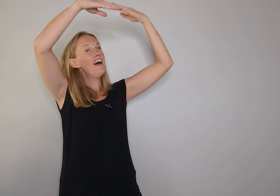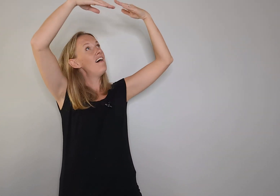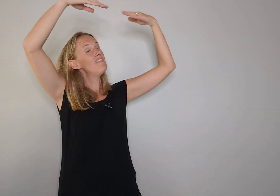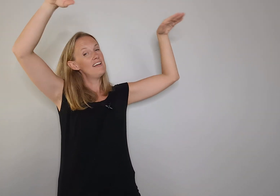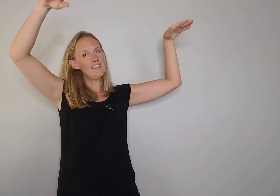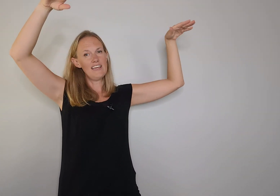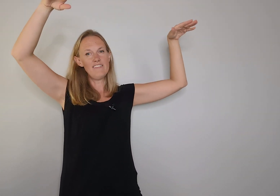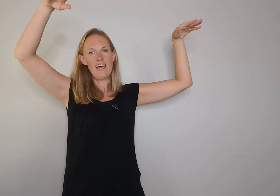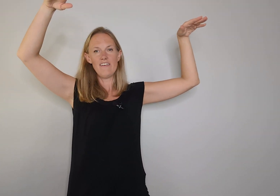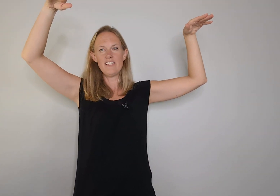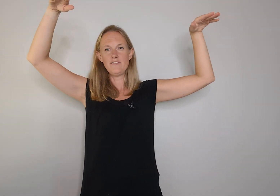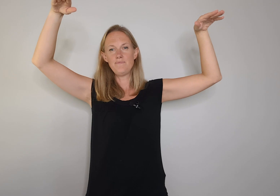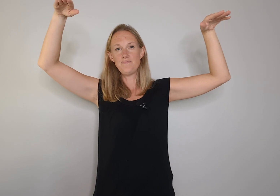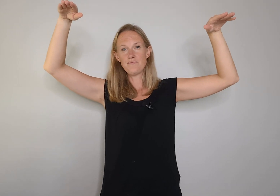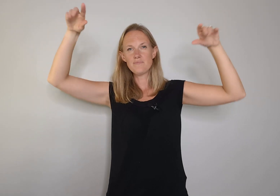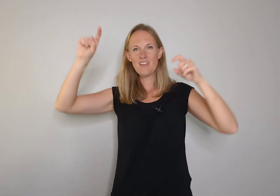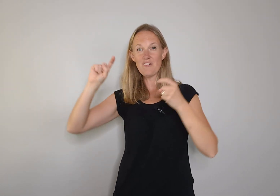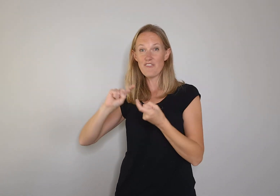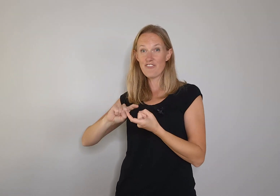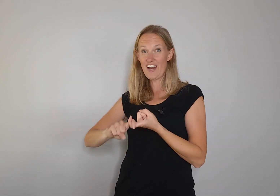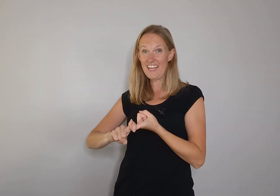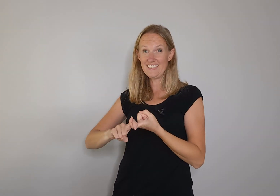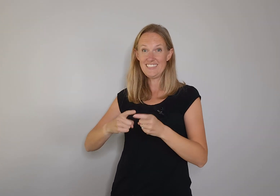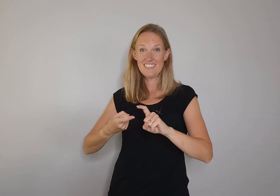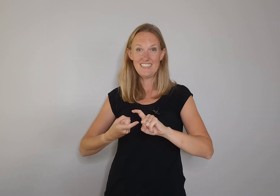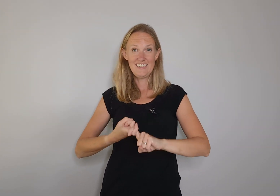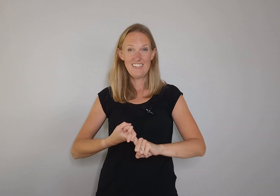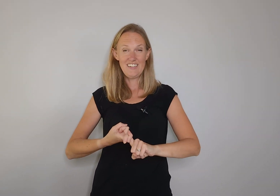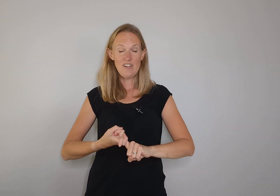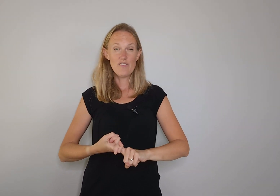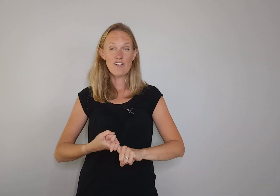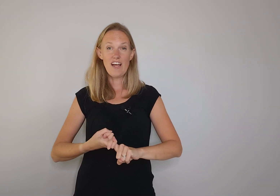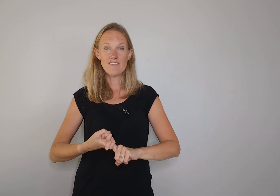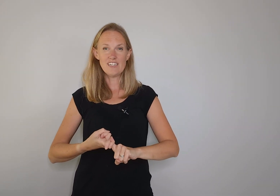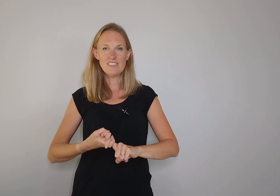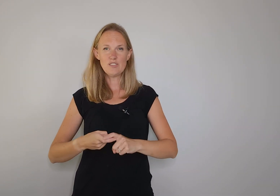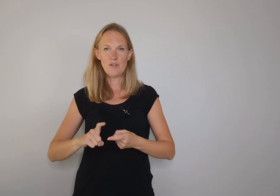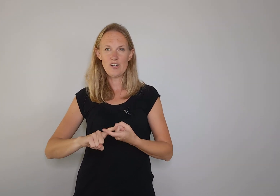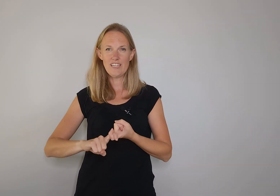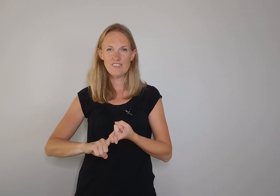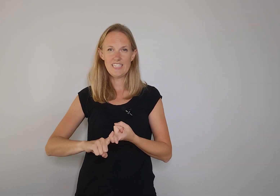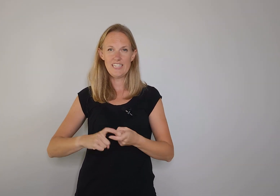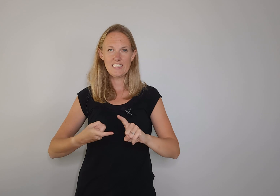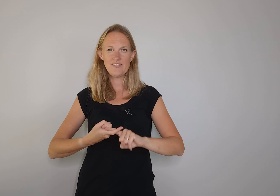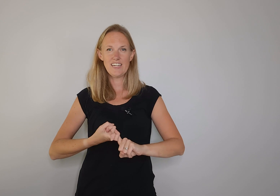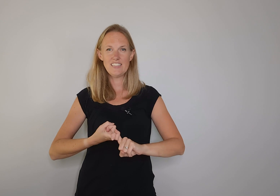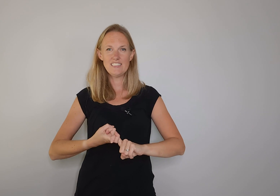Of light of heaven, friend, forever. So hooking those index fingers, and